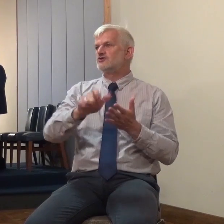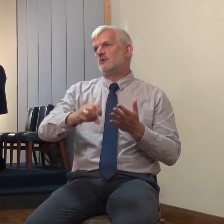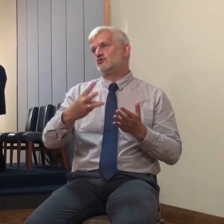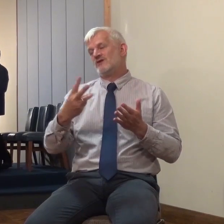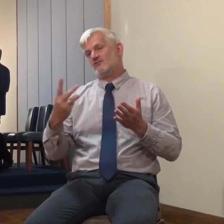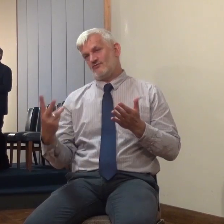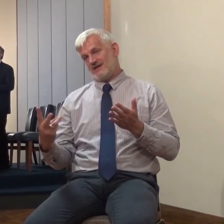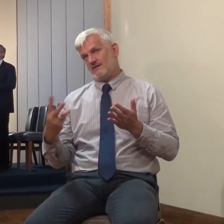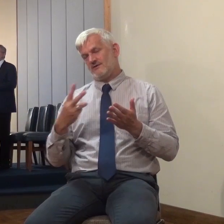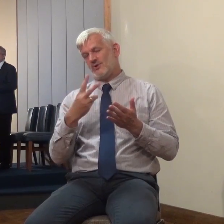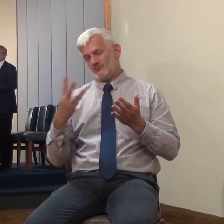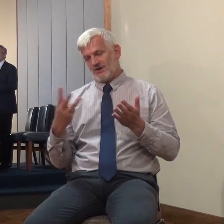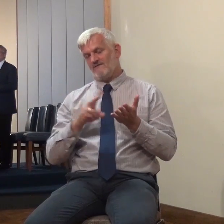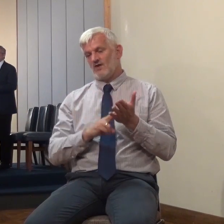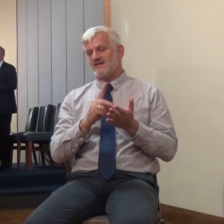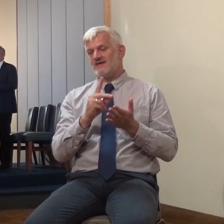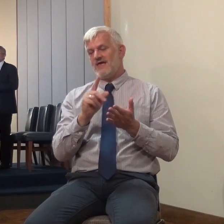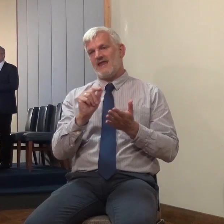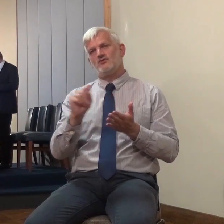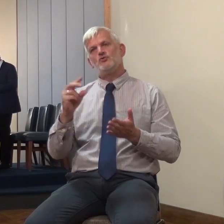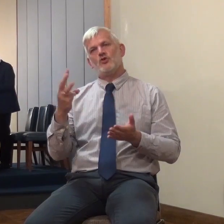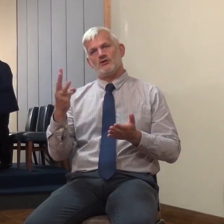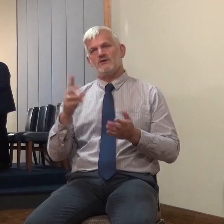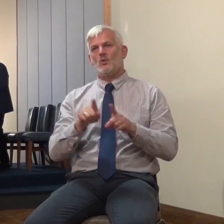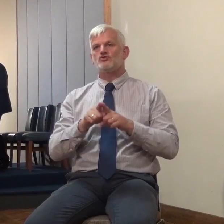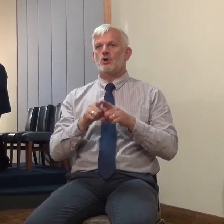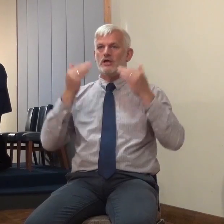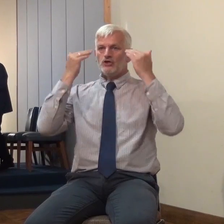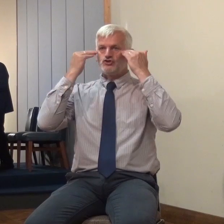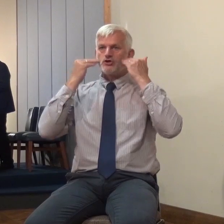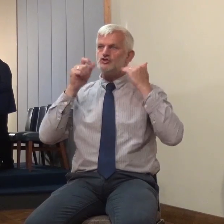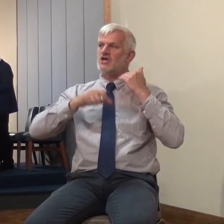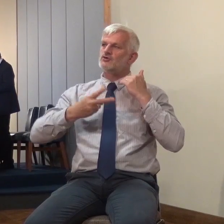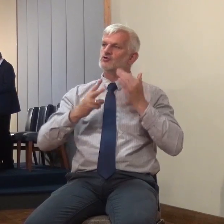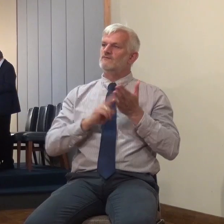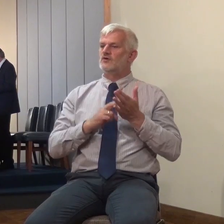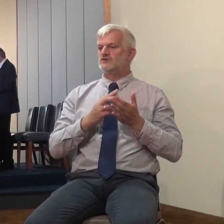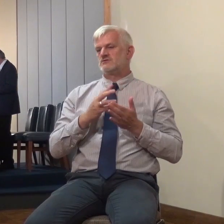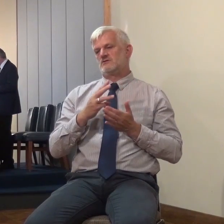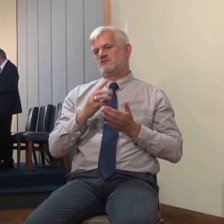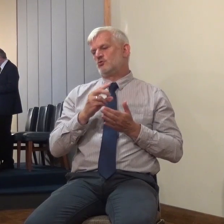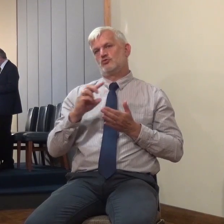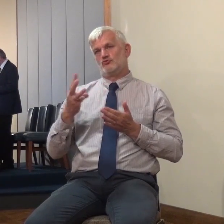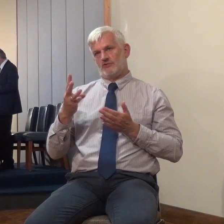13, and to Judges chapter 2, and verses 2 to 3, to see that thought continued there.